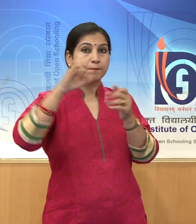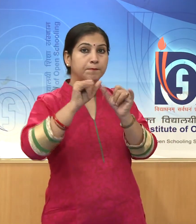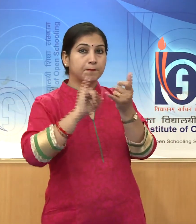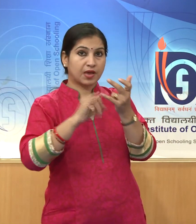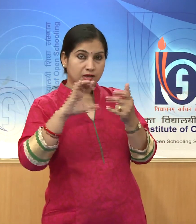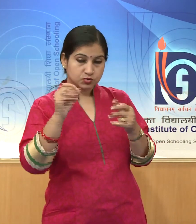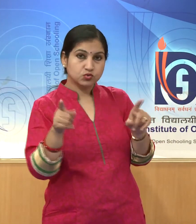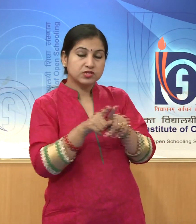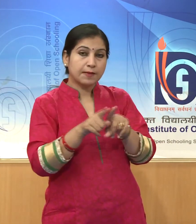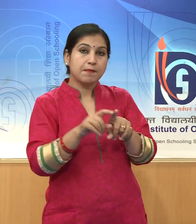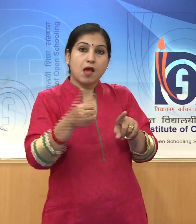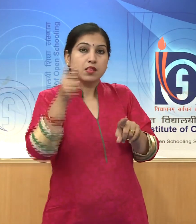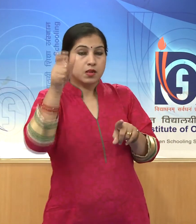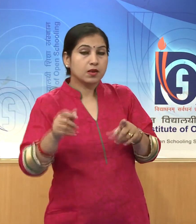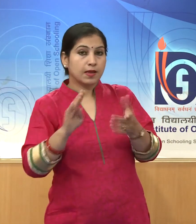and Matisse.